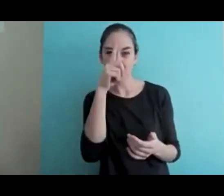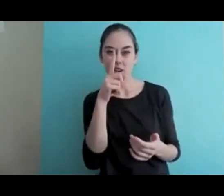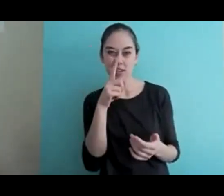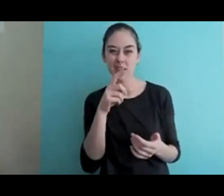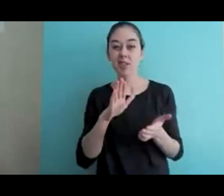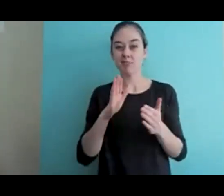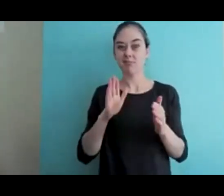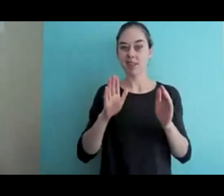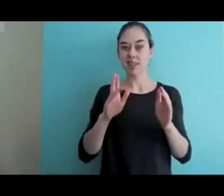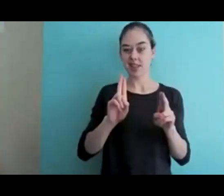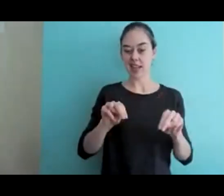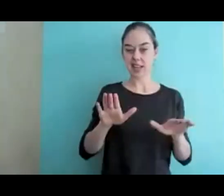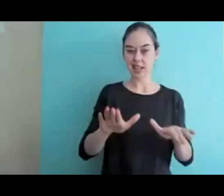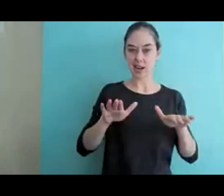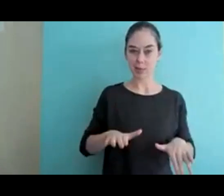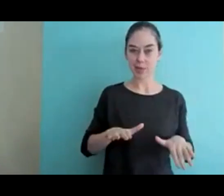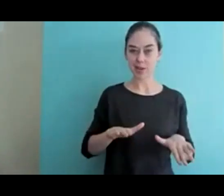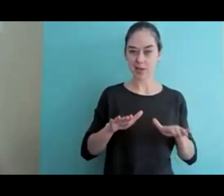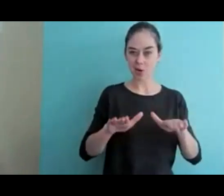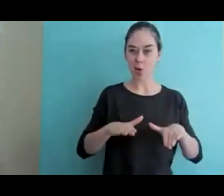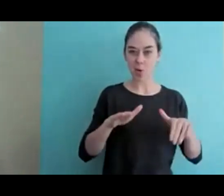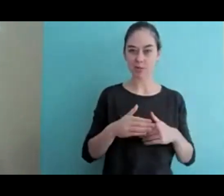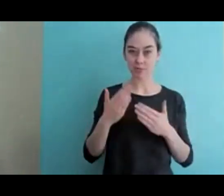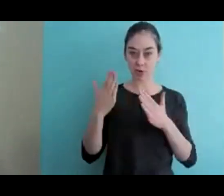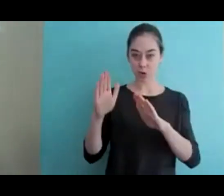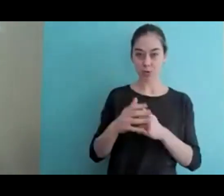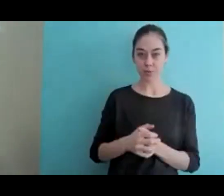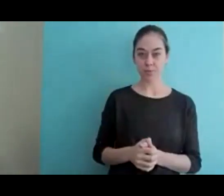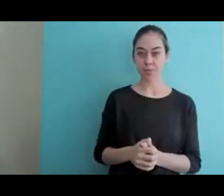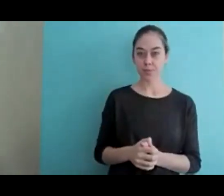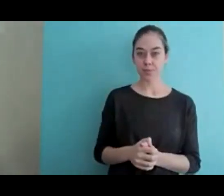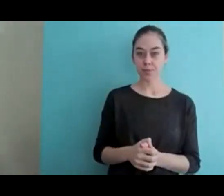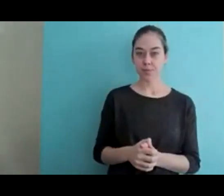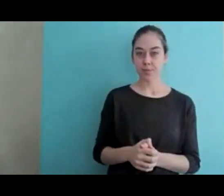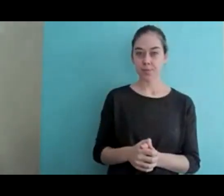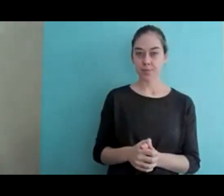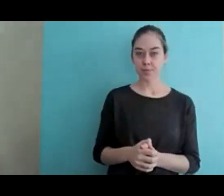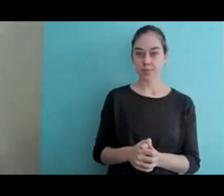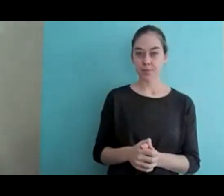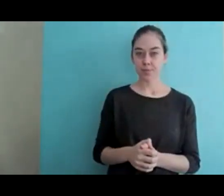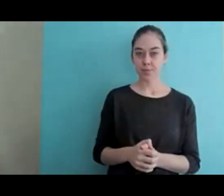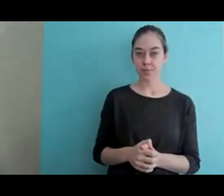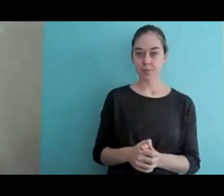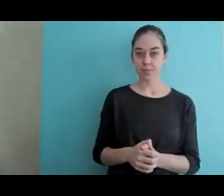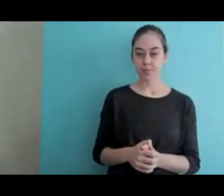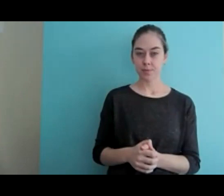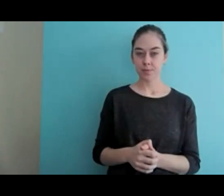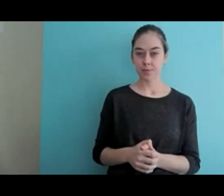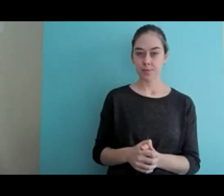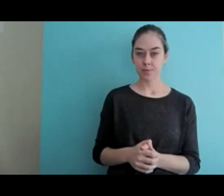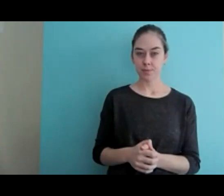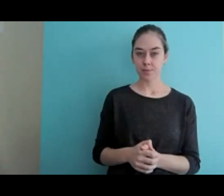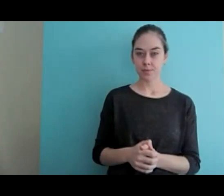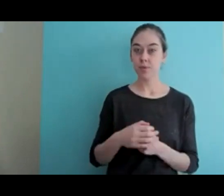feet. Jumping jack, jab, jumping jack, kick, jumping jack, kick. So